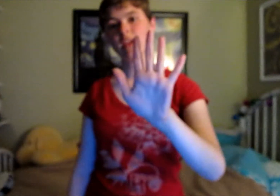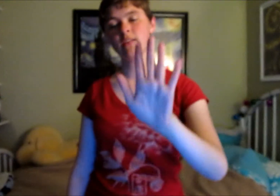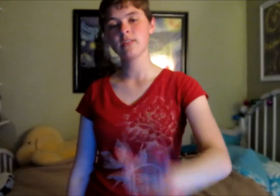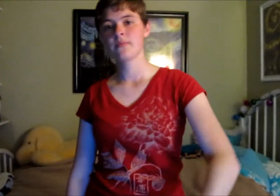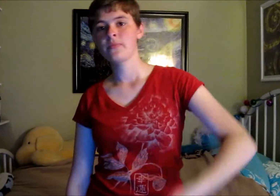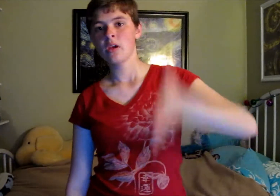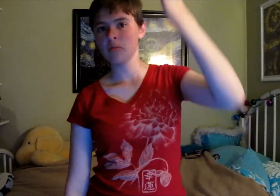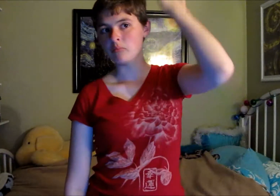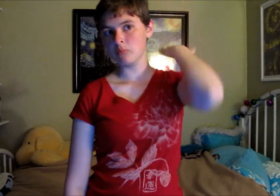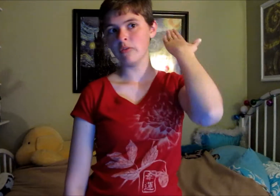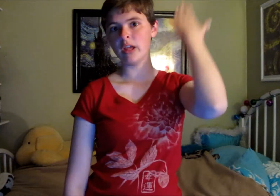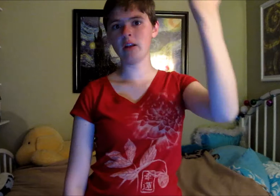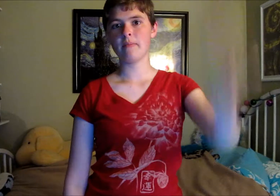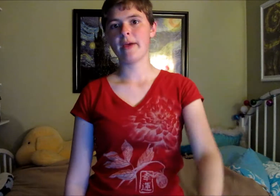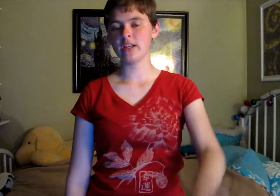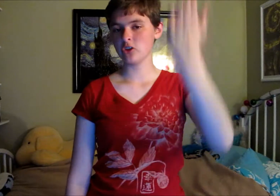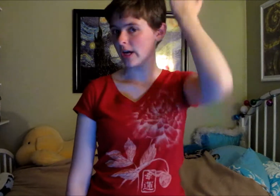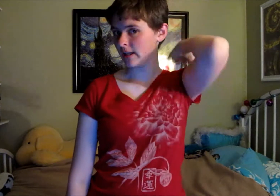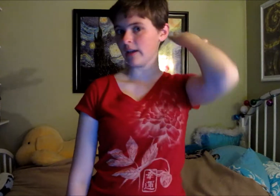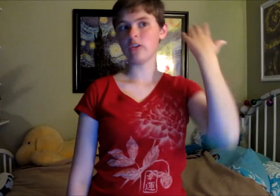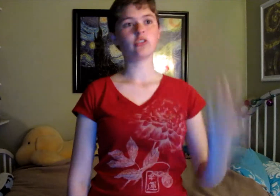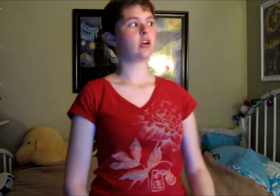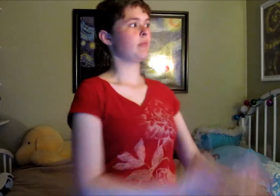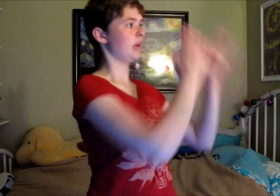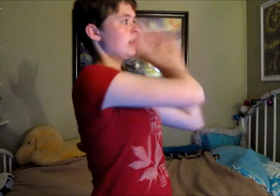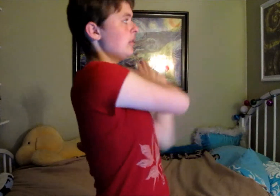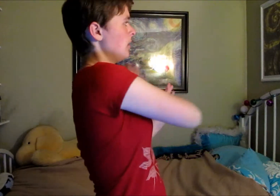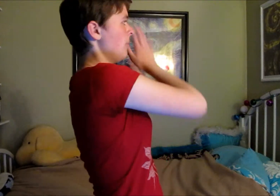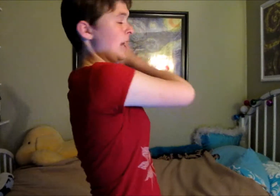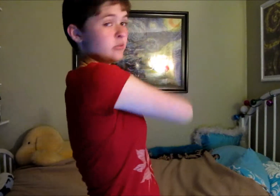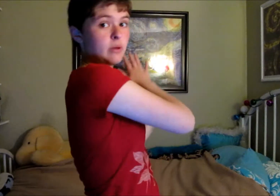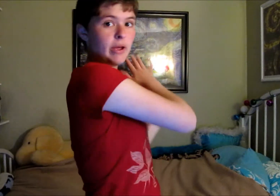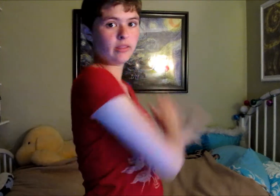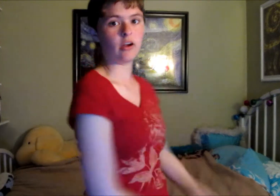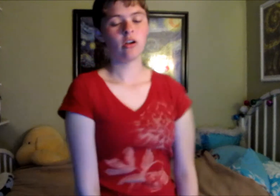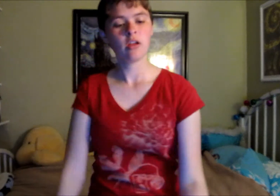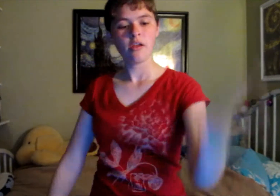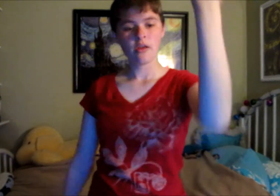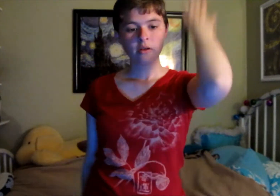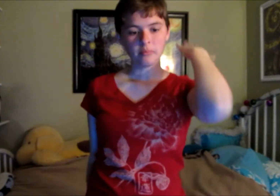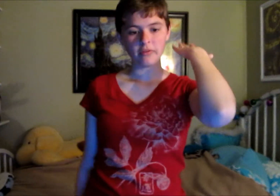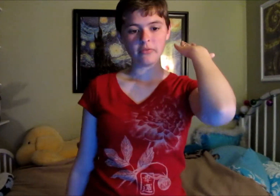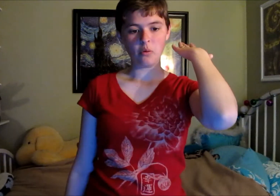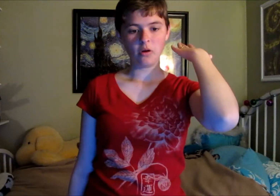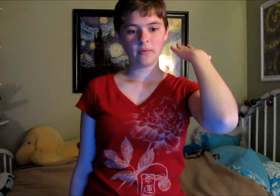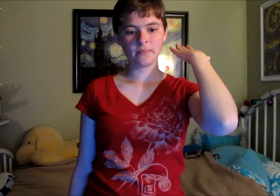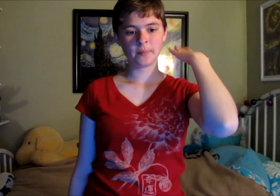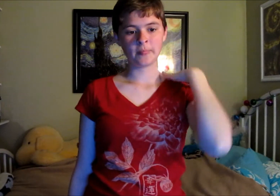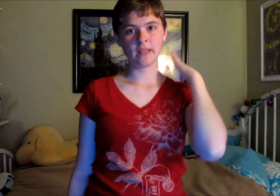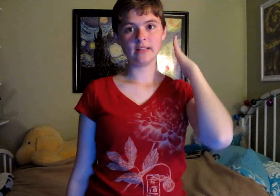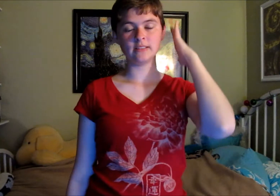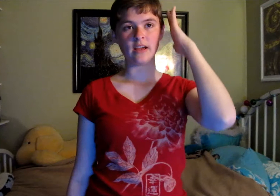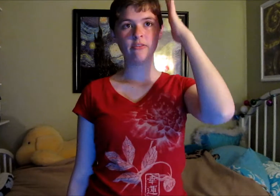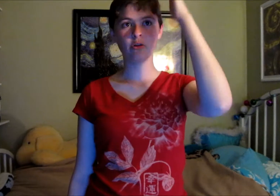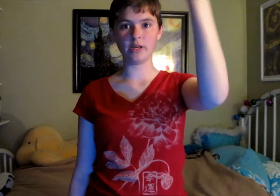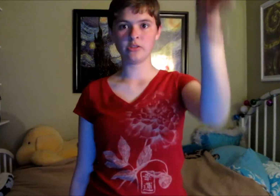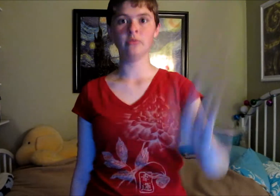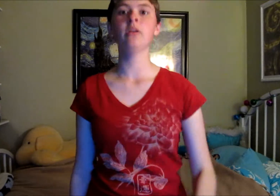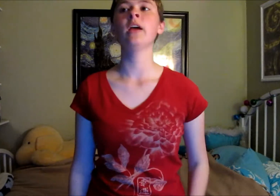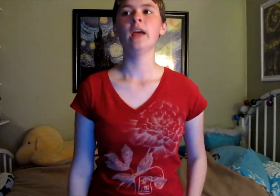hands, move it past your head like you're talking about in the past way back there. Before is ever going to, and